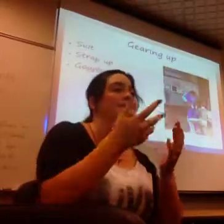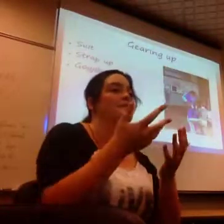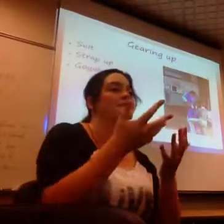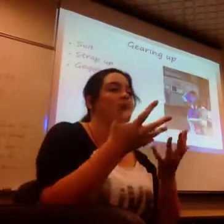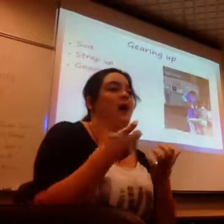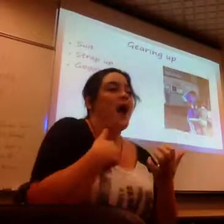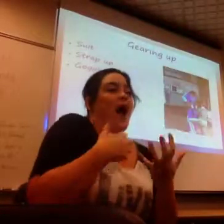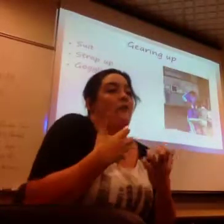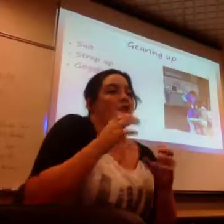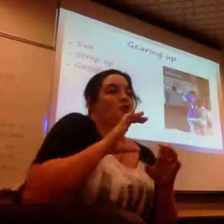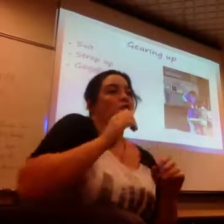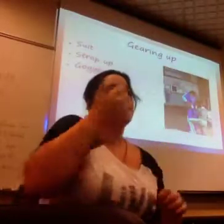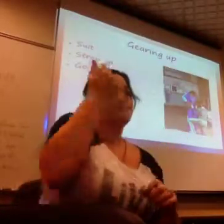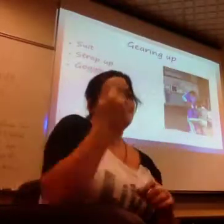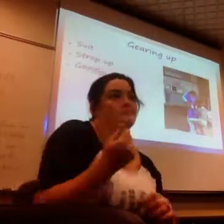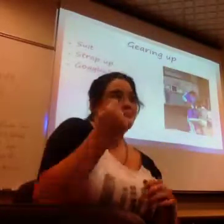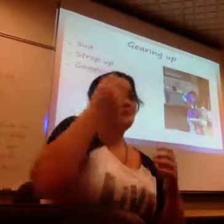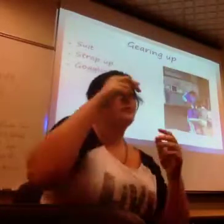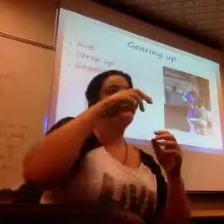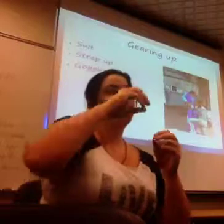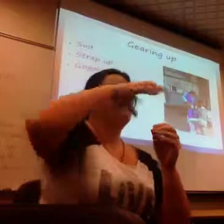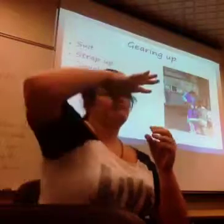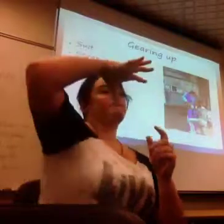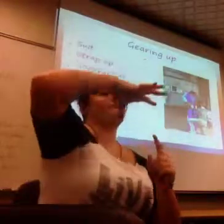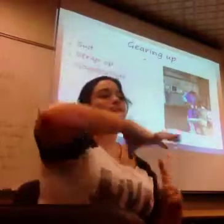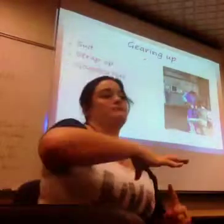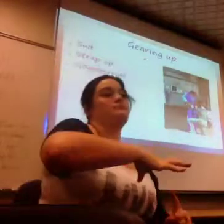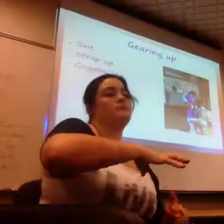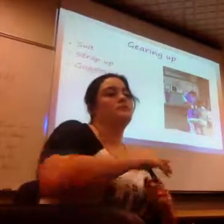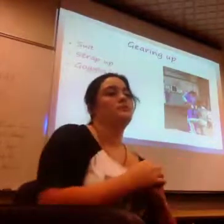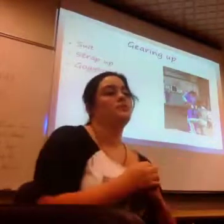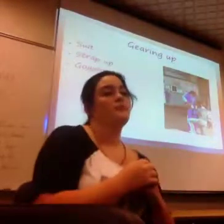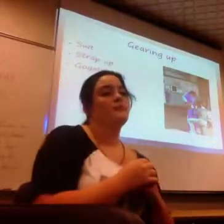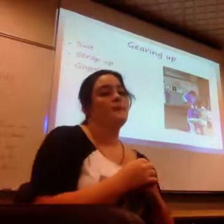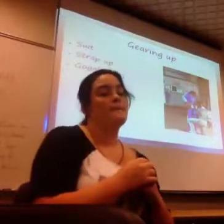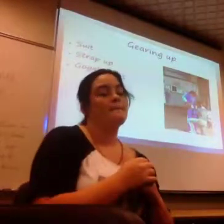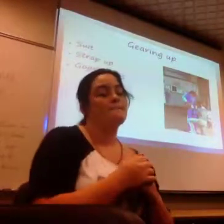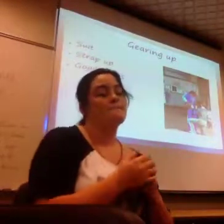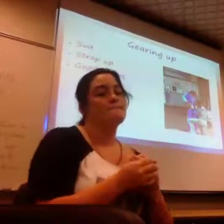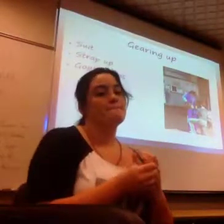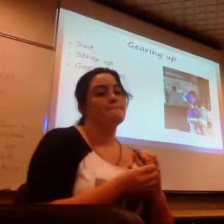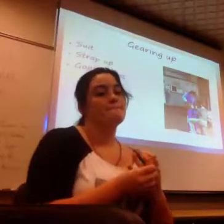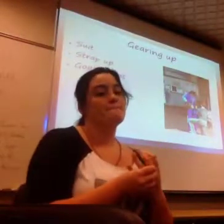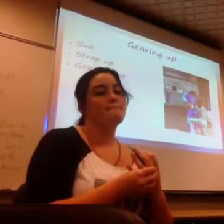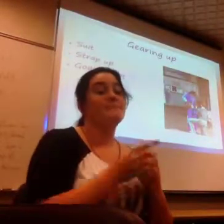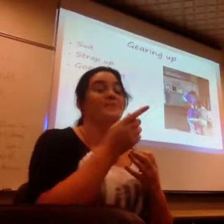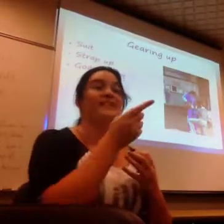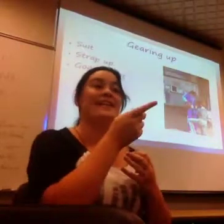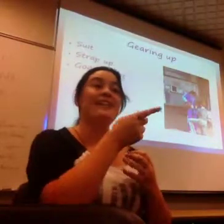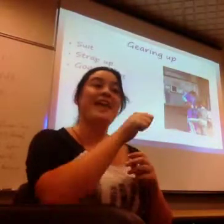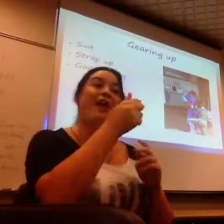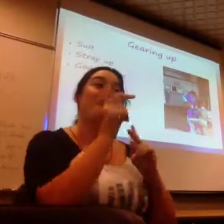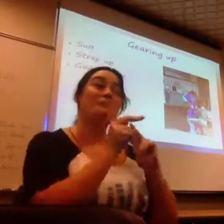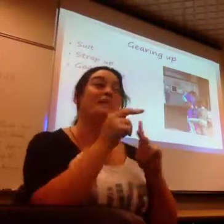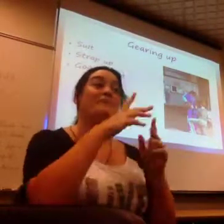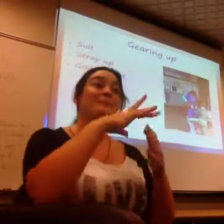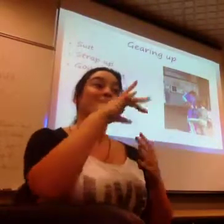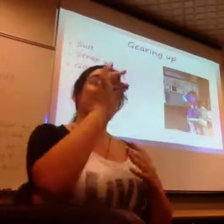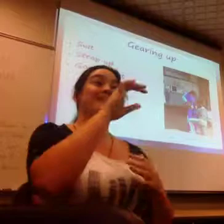you gear up. They will pick out a suit for you. And I was really happy with the suit because it was really